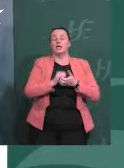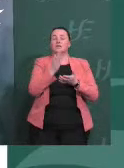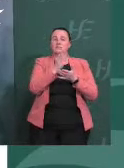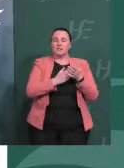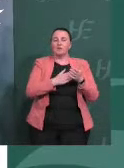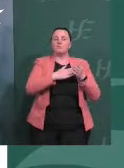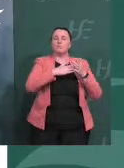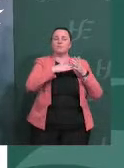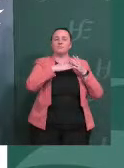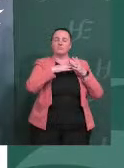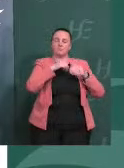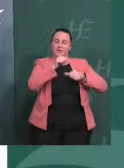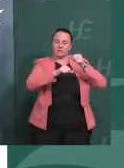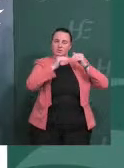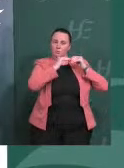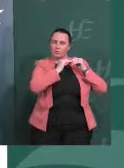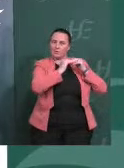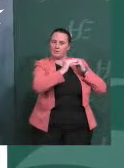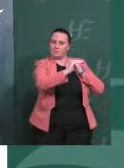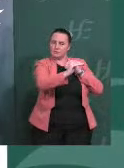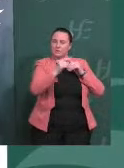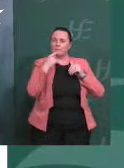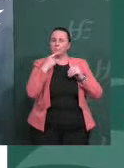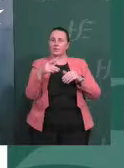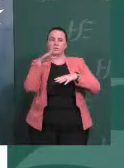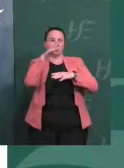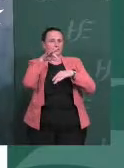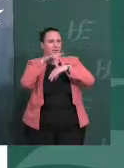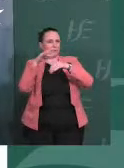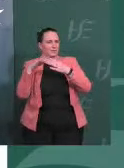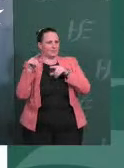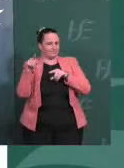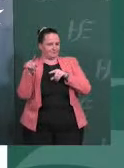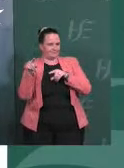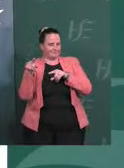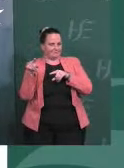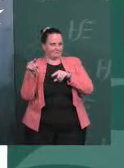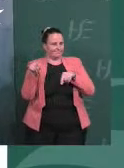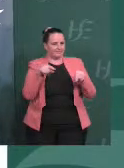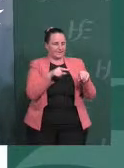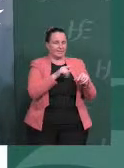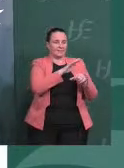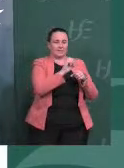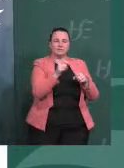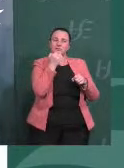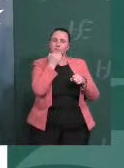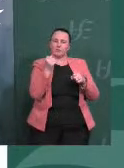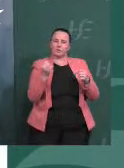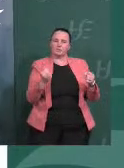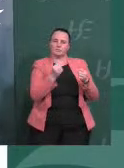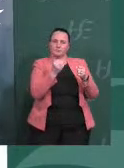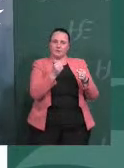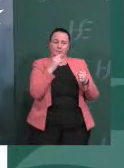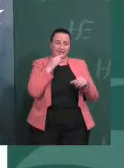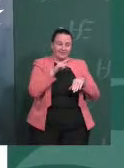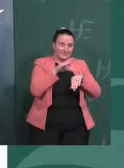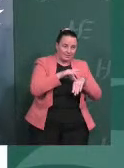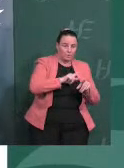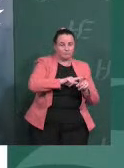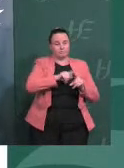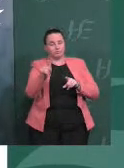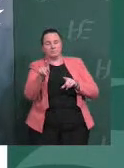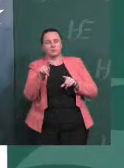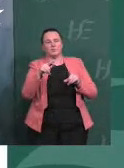with remaining uncertainty. The link between case and hospitalisation has been considerably weakened. But there is a high rate